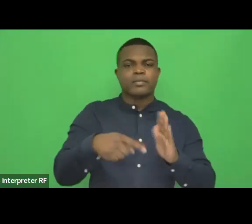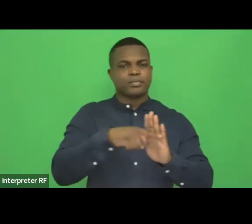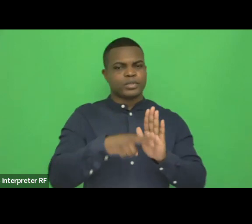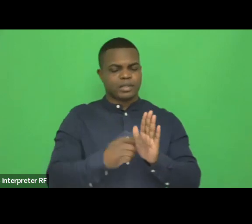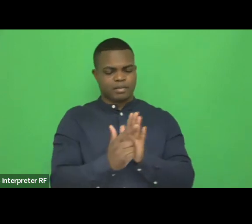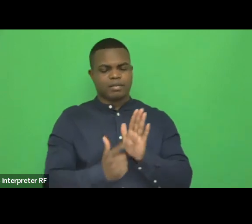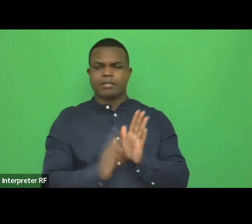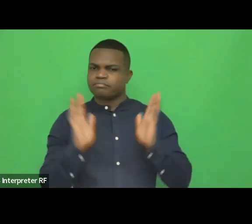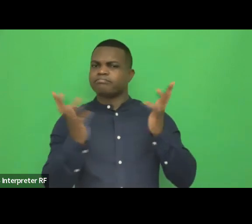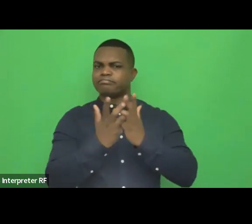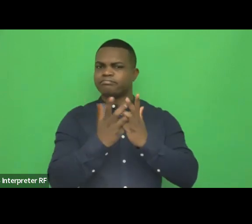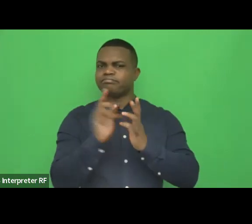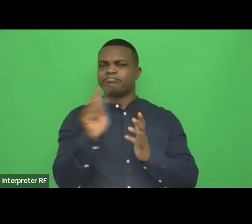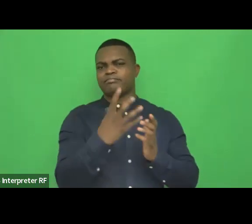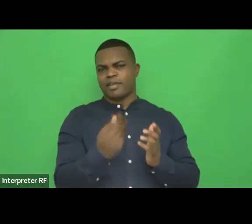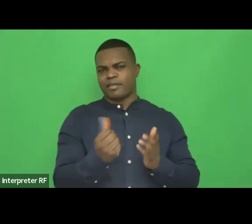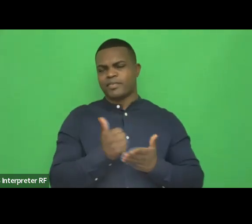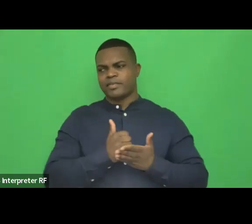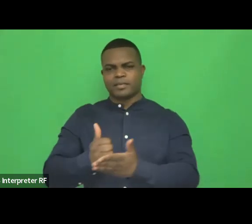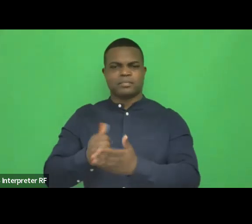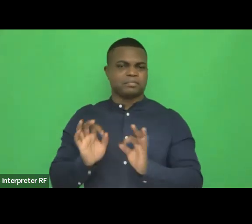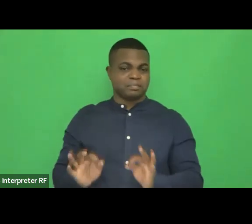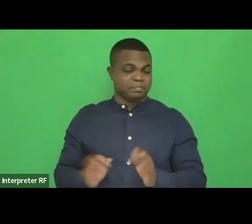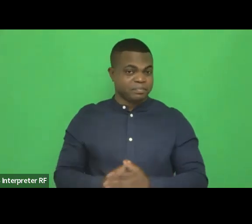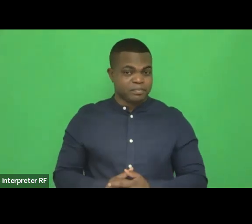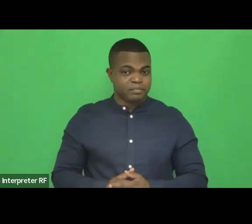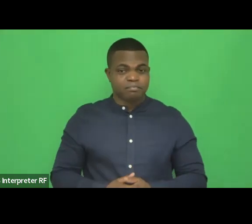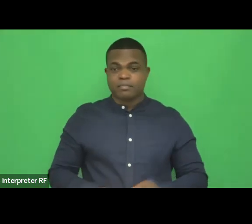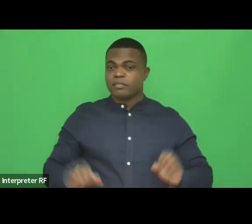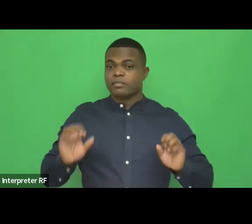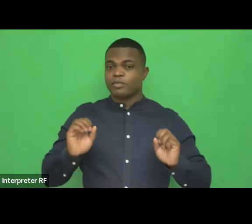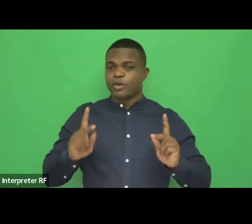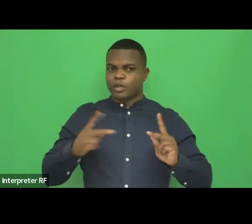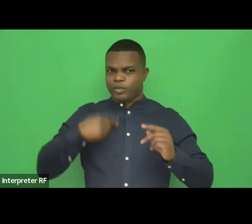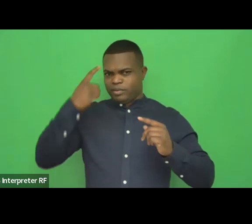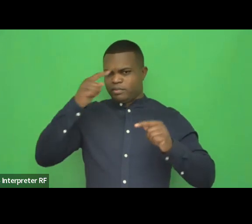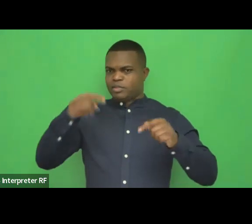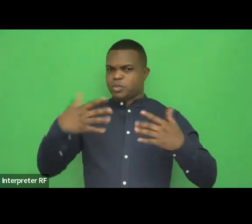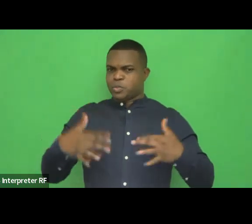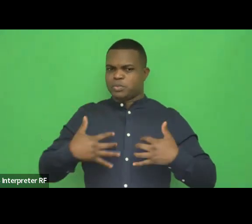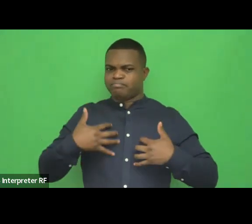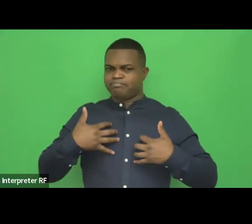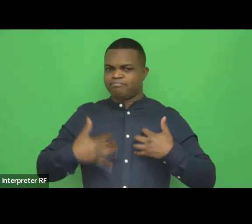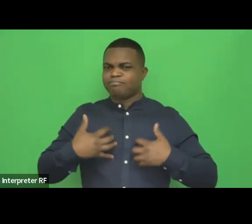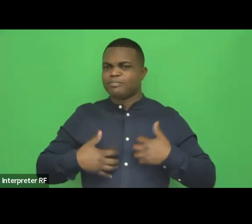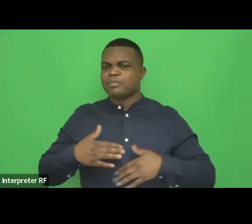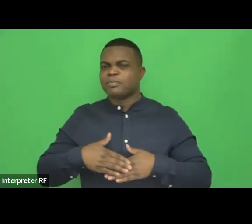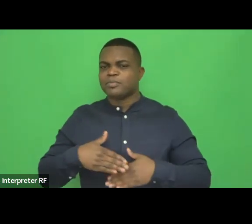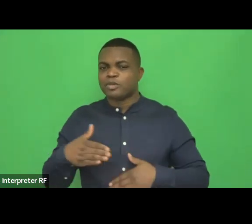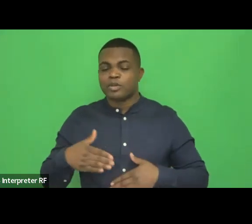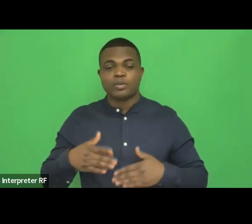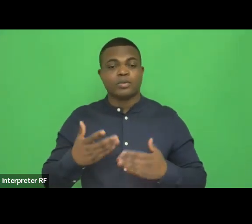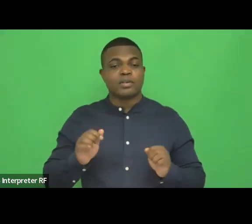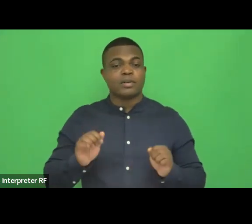being read with a screen reader, of being able to navigate around it so easily, to be able to adjust the visual layout and everything like